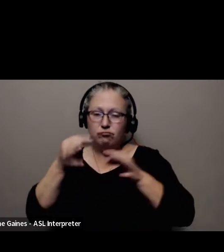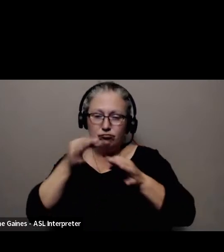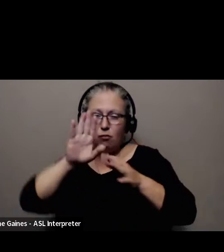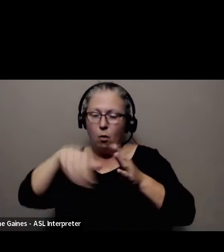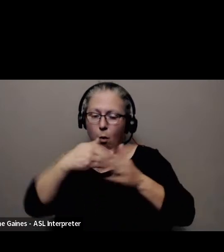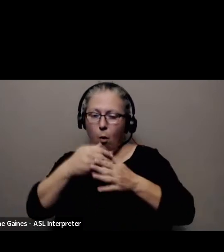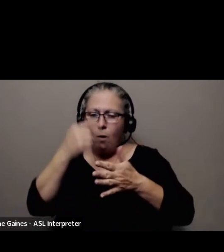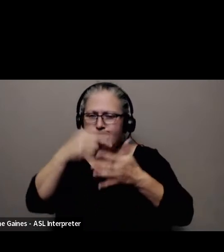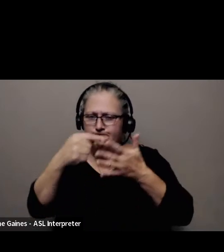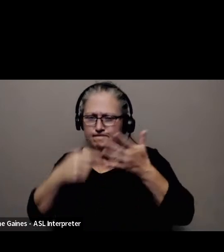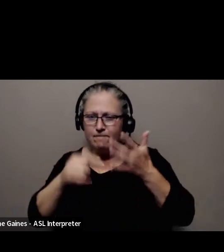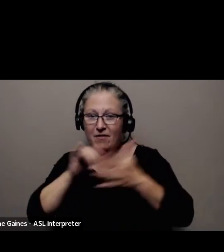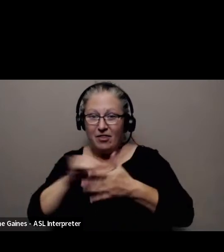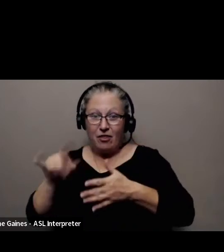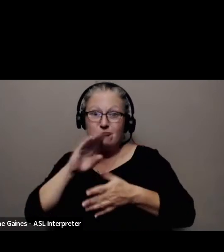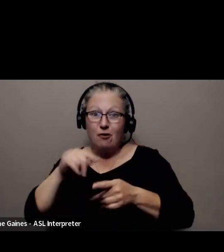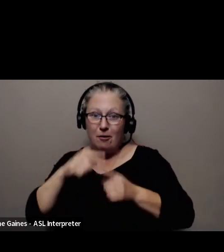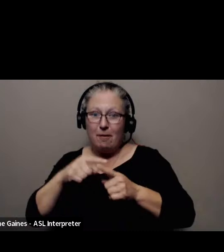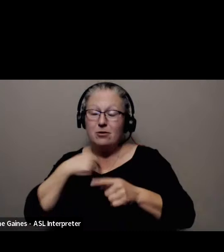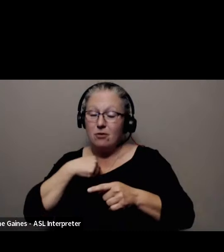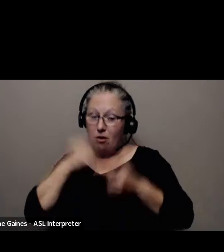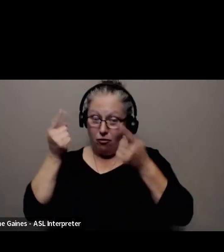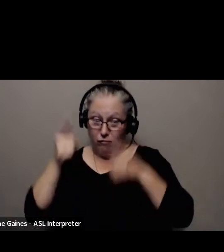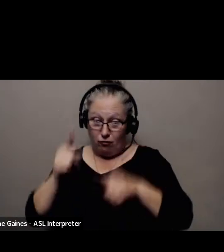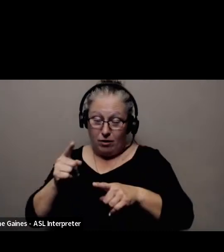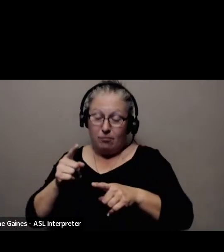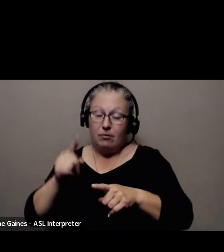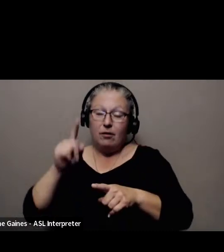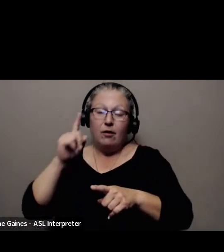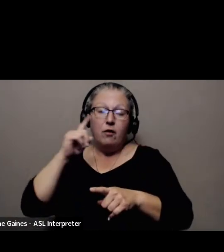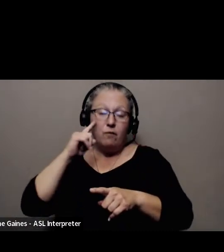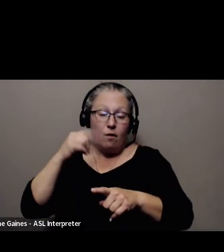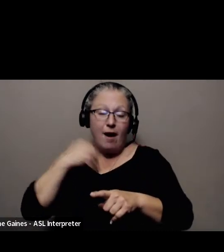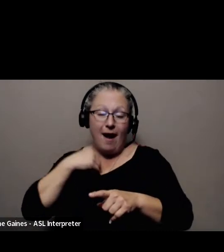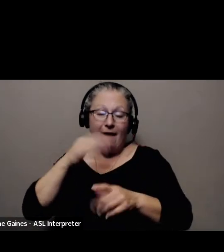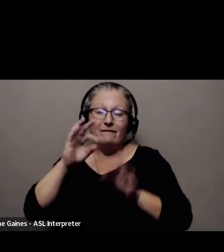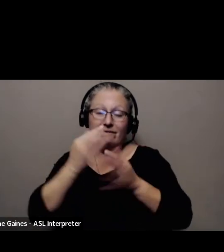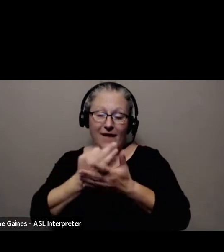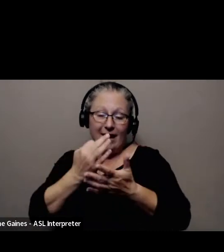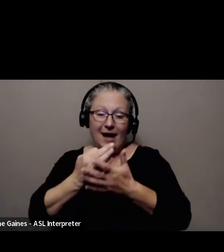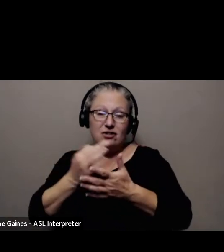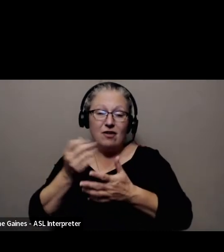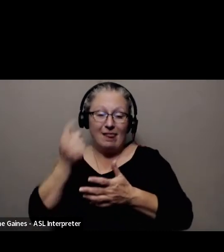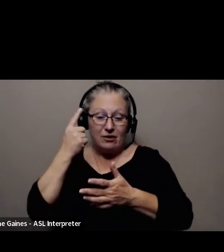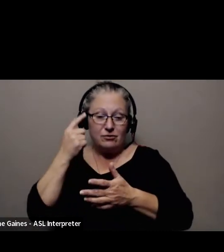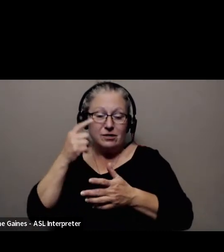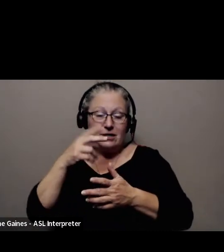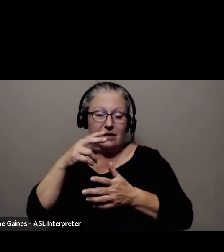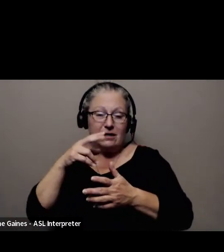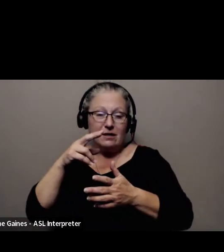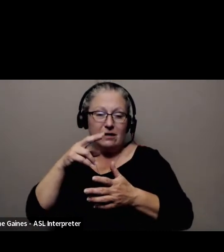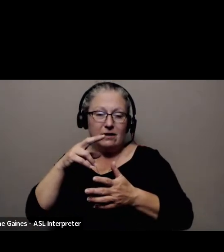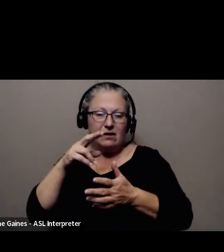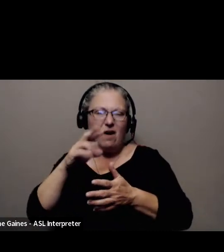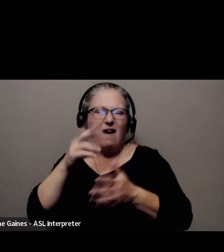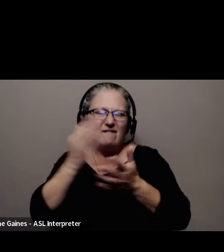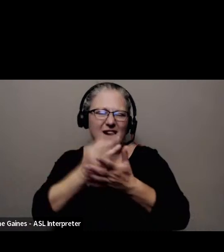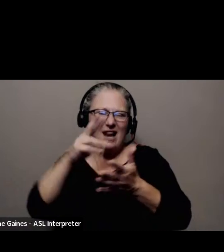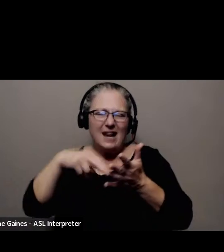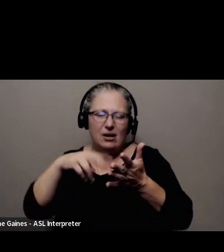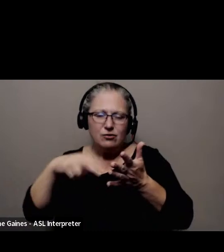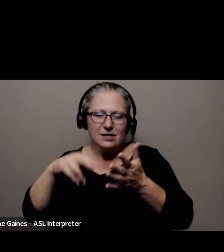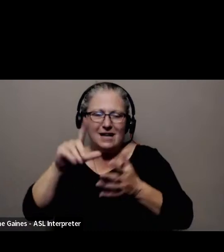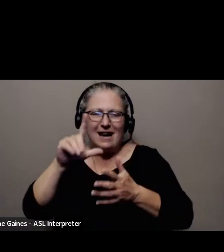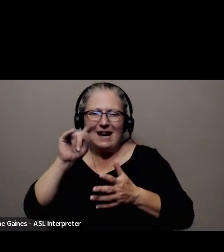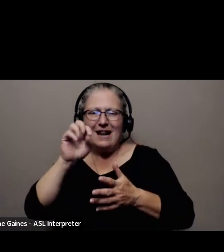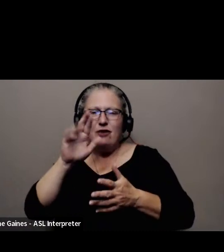elements that they're talking about. So I'm in favor of financial literacy. I think determining